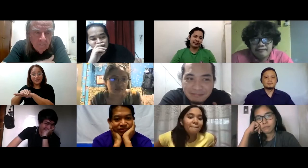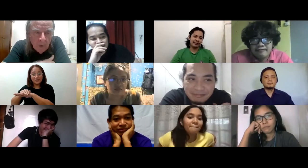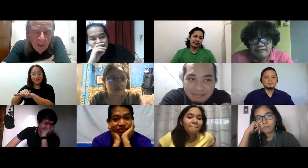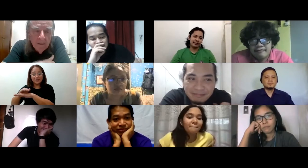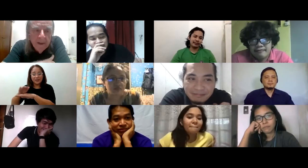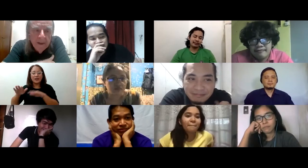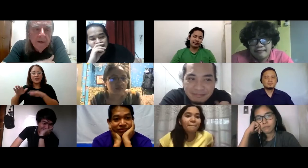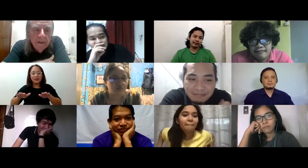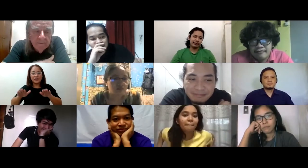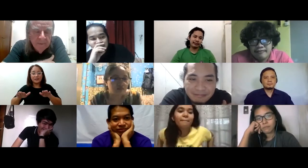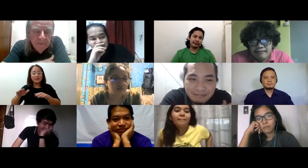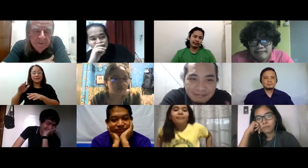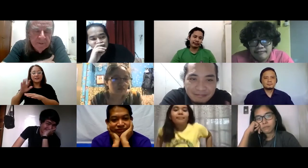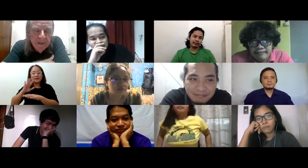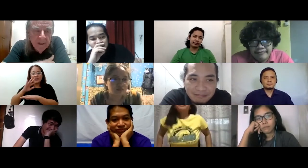In America, people speak English.